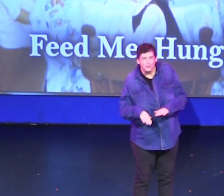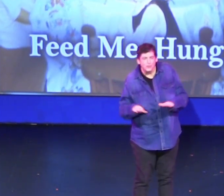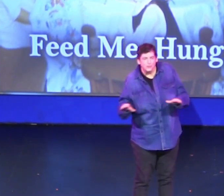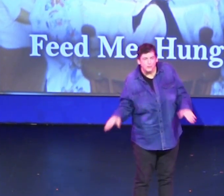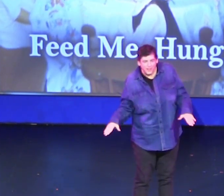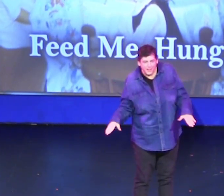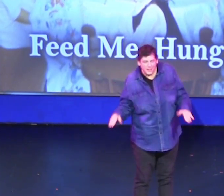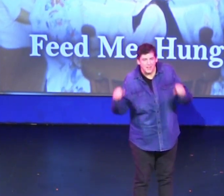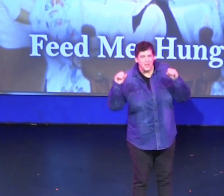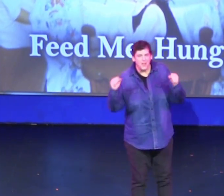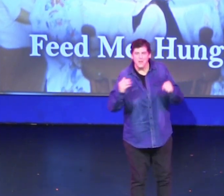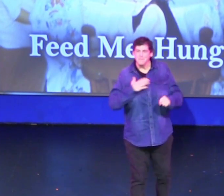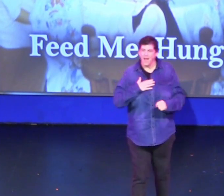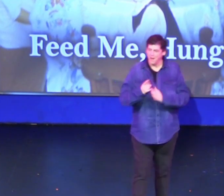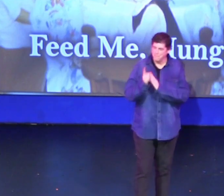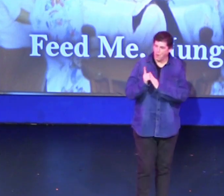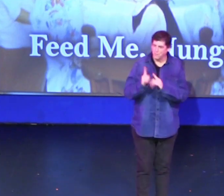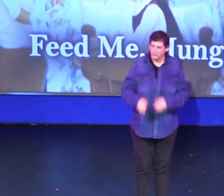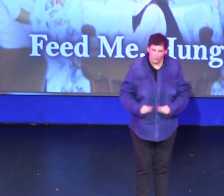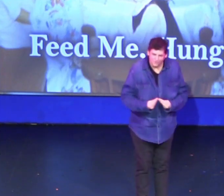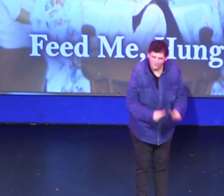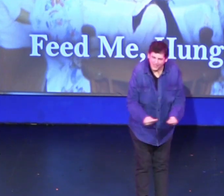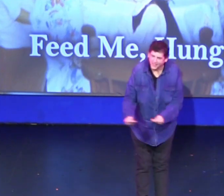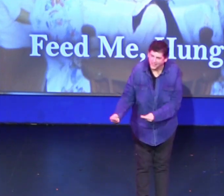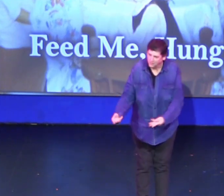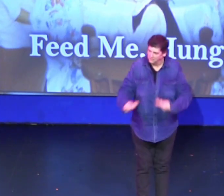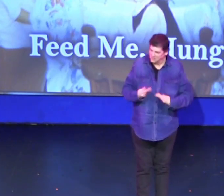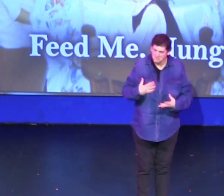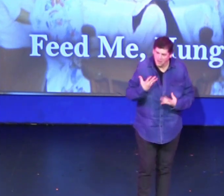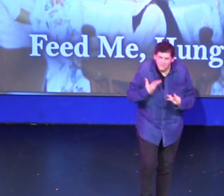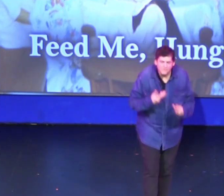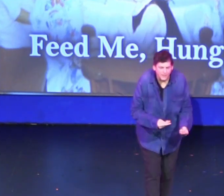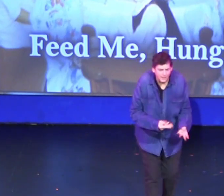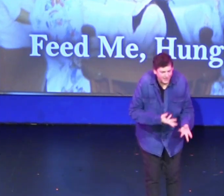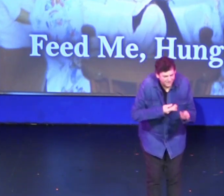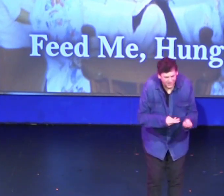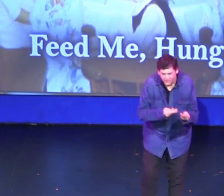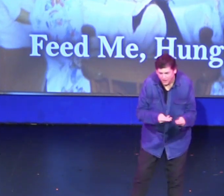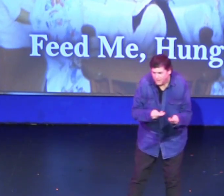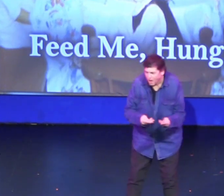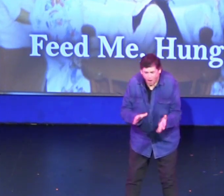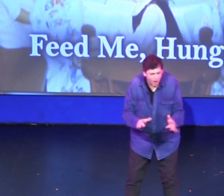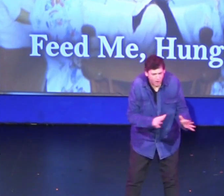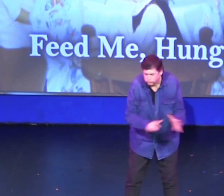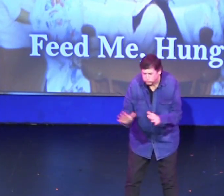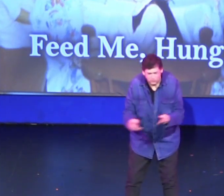Again, remember I was working at RSD at this time, which was amazing because I had the ability to interact with all of the students